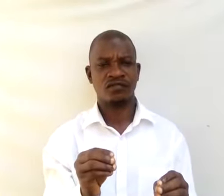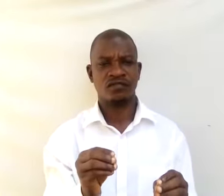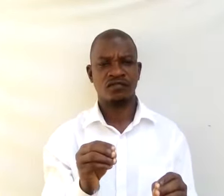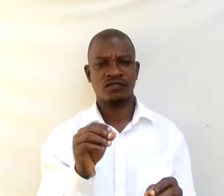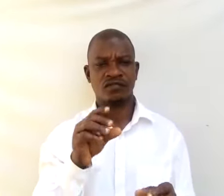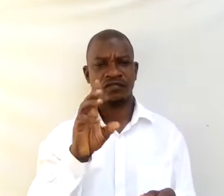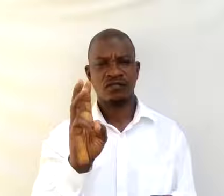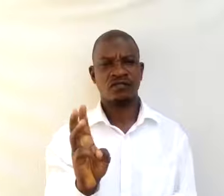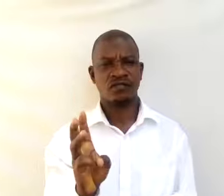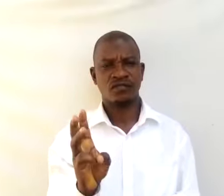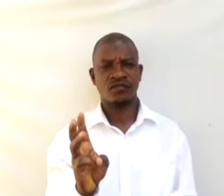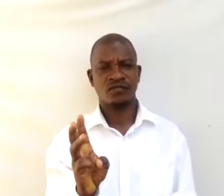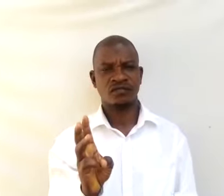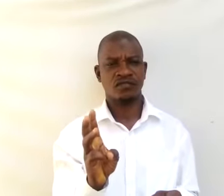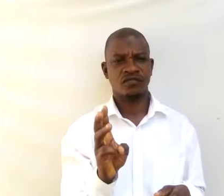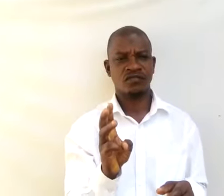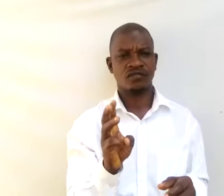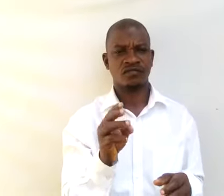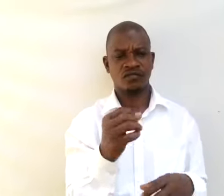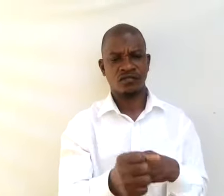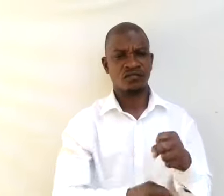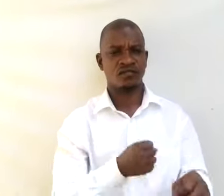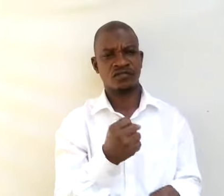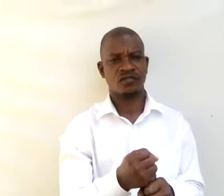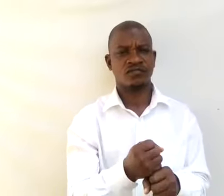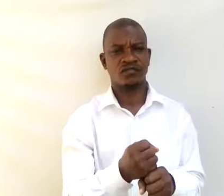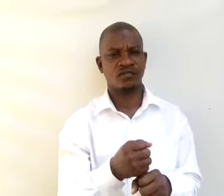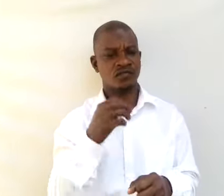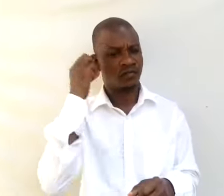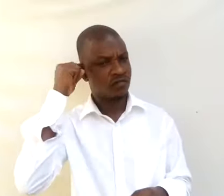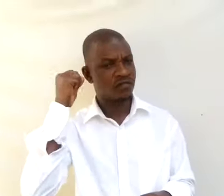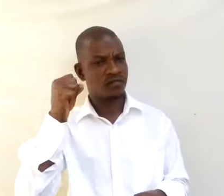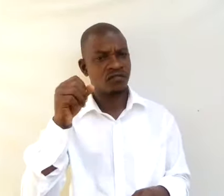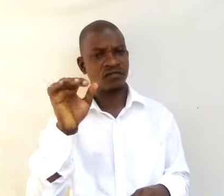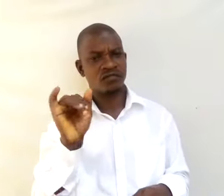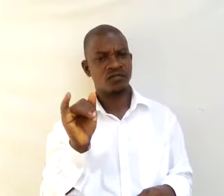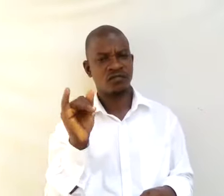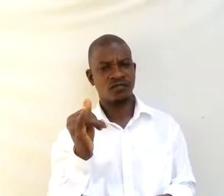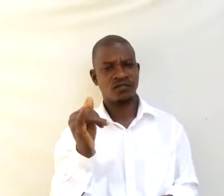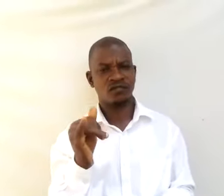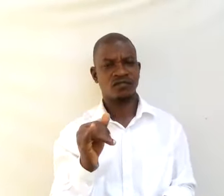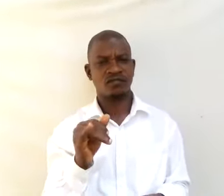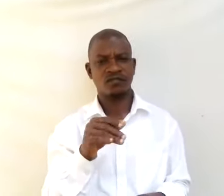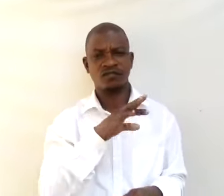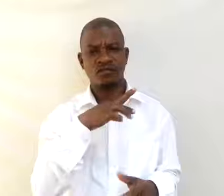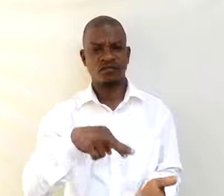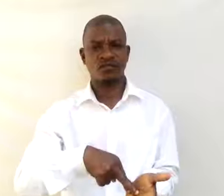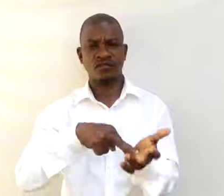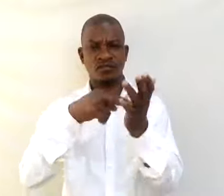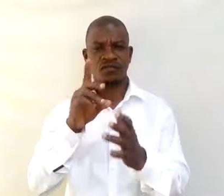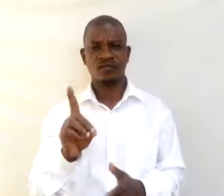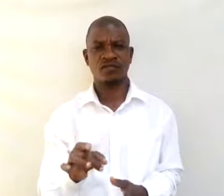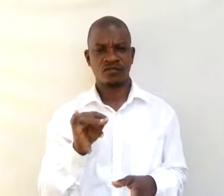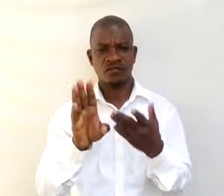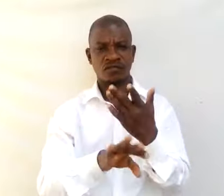6. Year. Sound E as represented by